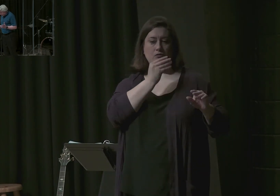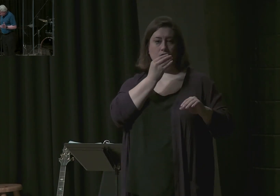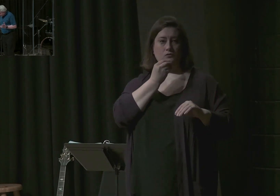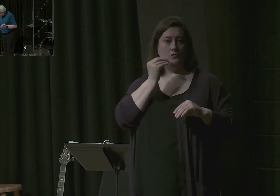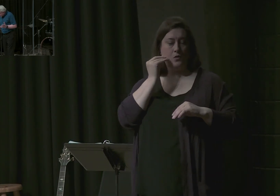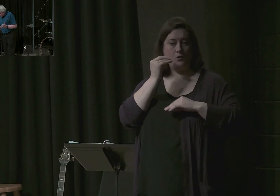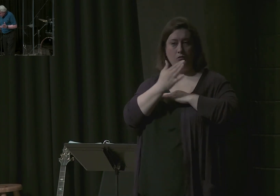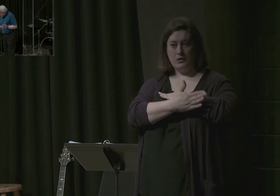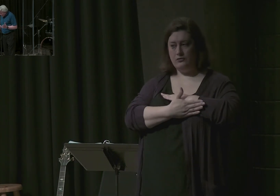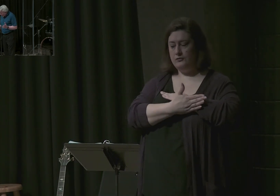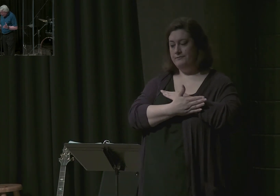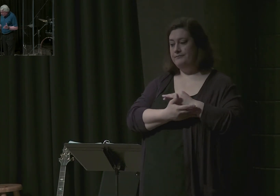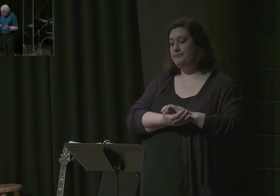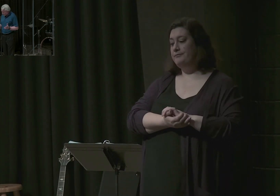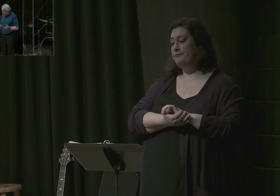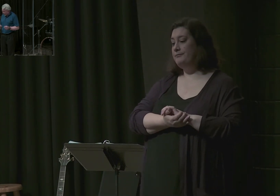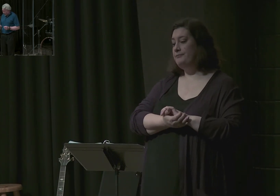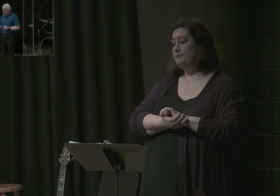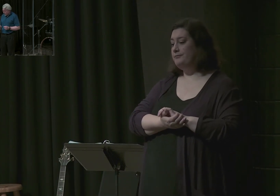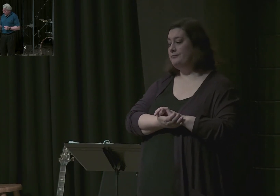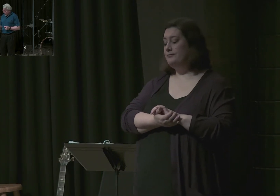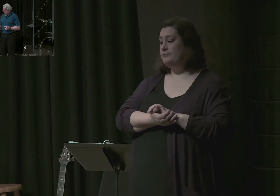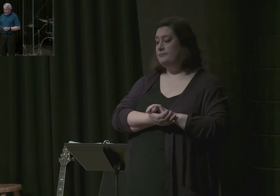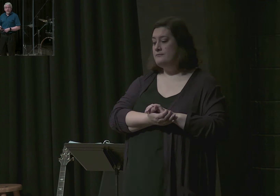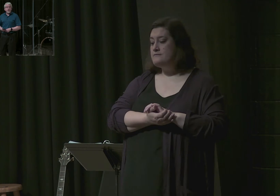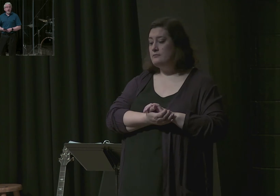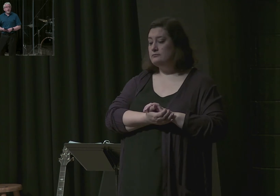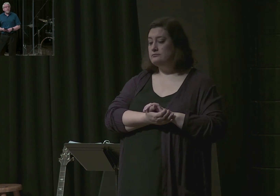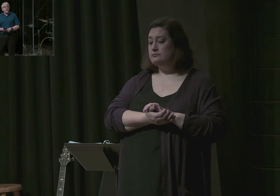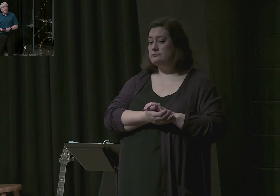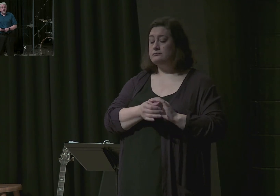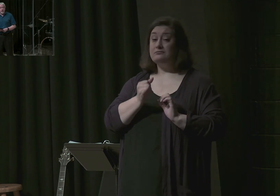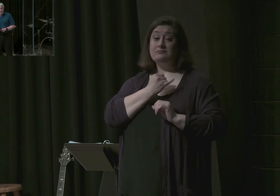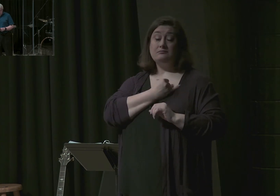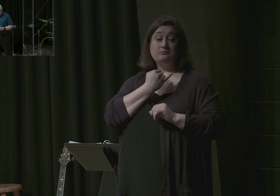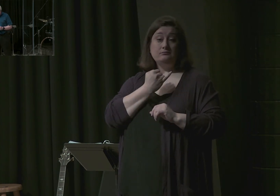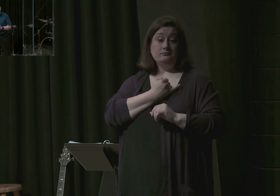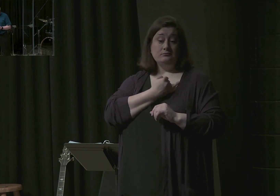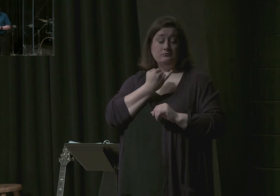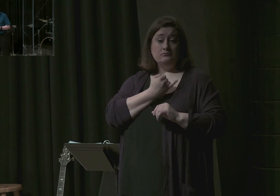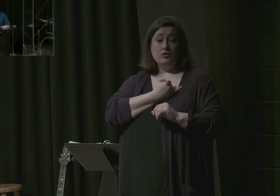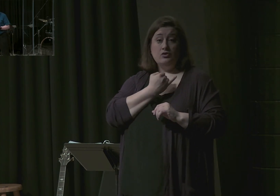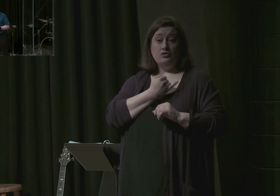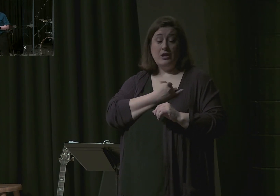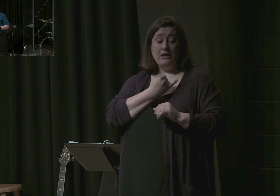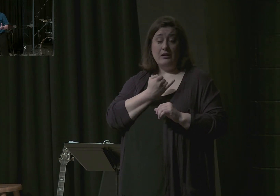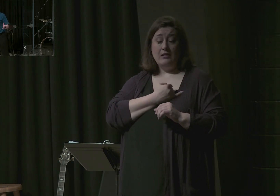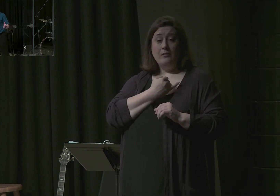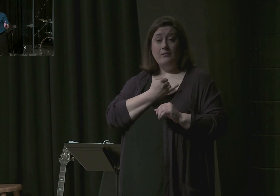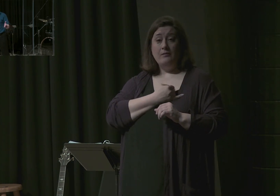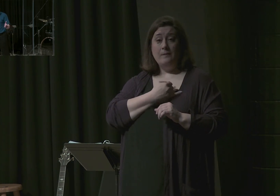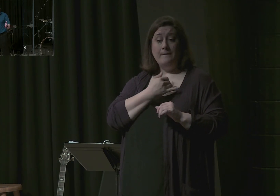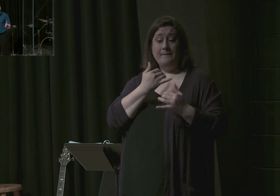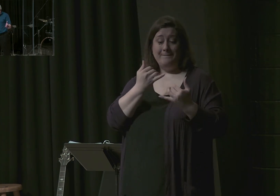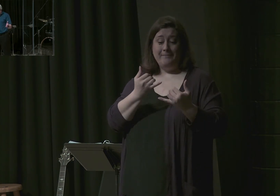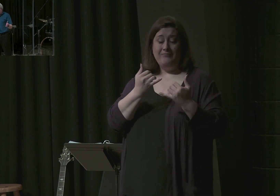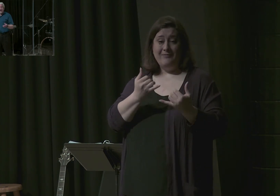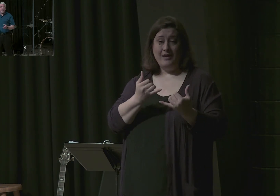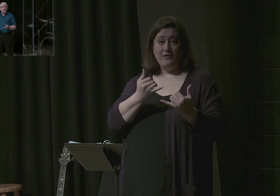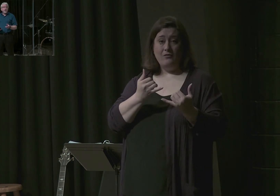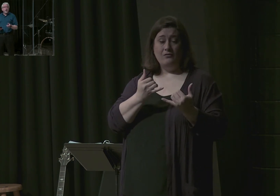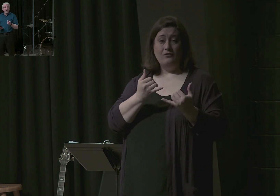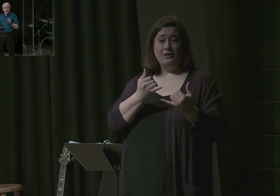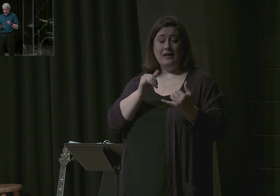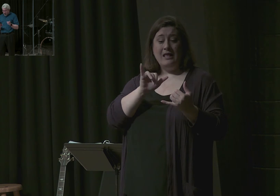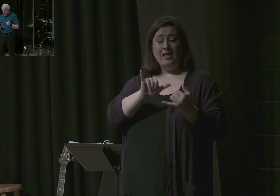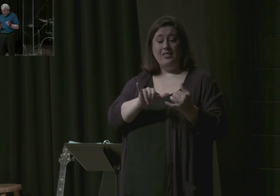clearly why this is so. From Jacob's treatment of Joseph, effectively honoring him